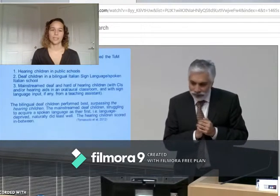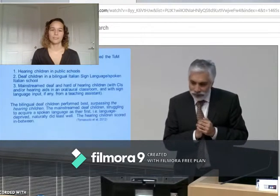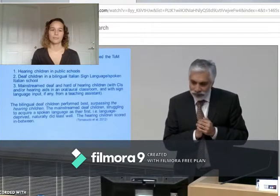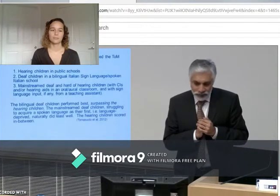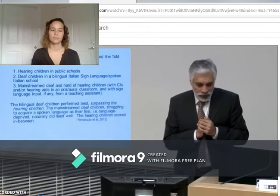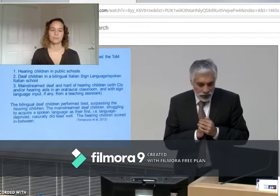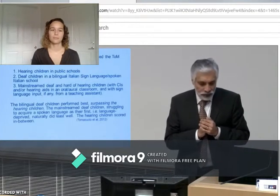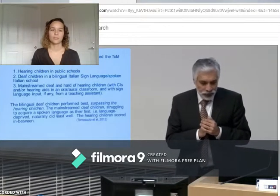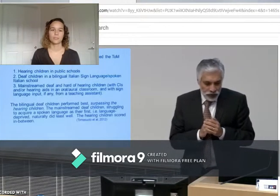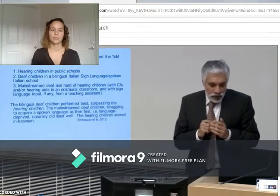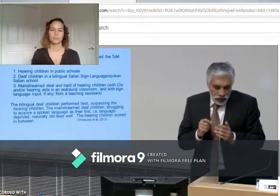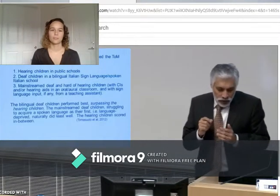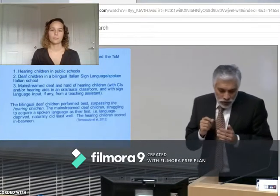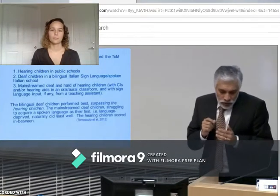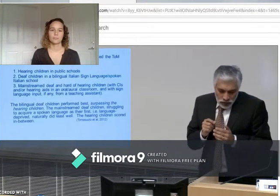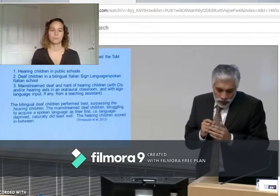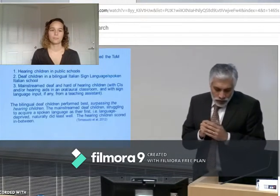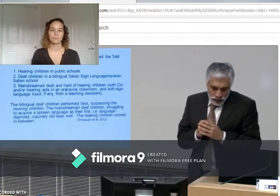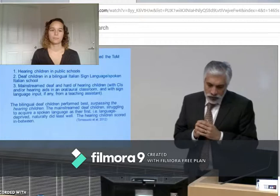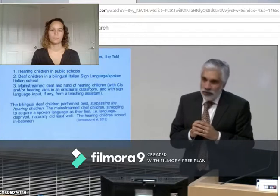Next slide.